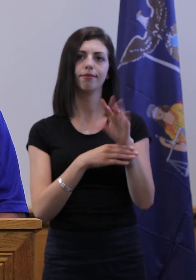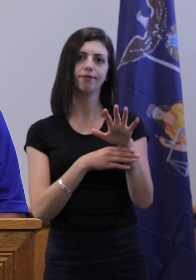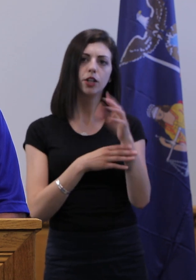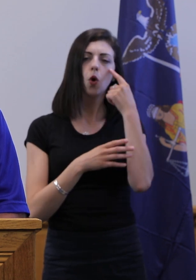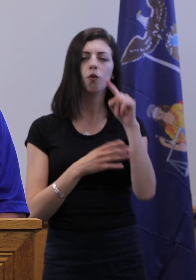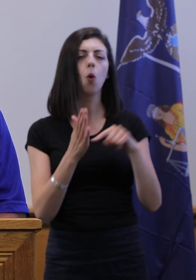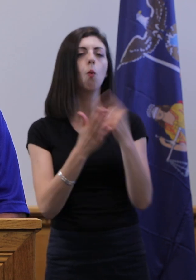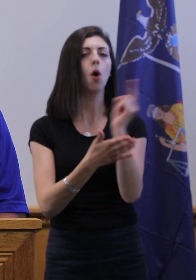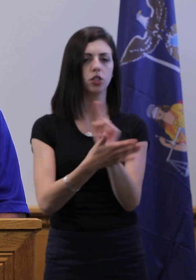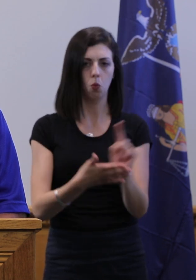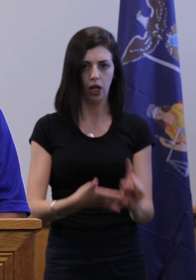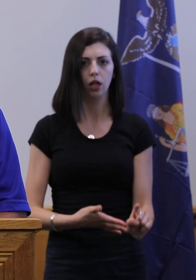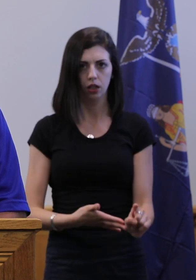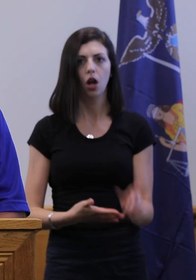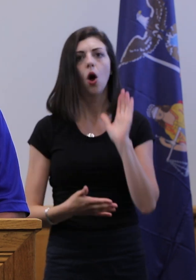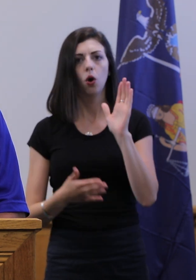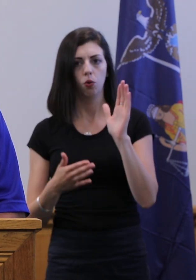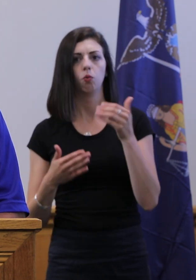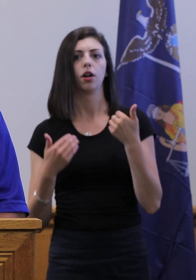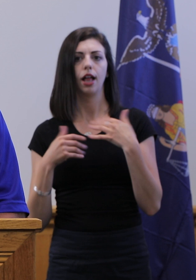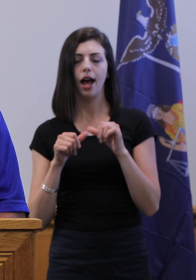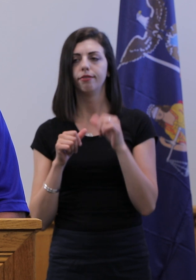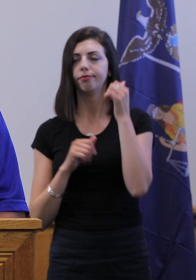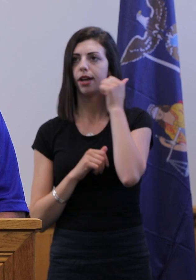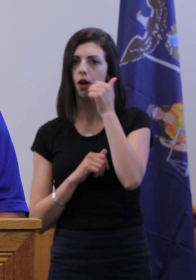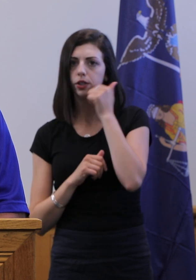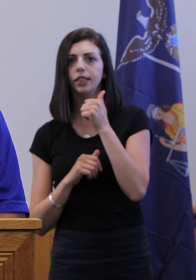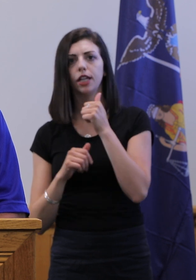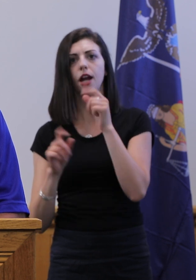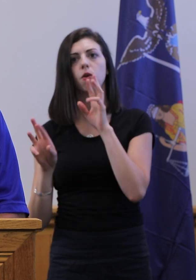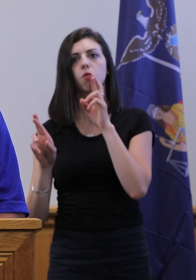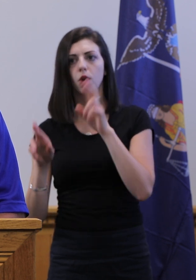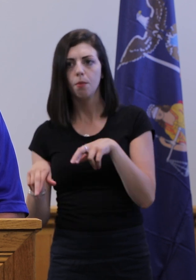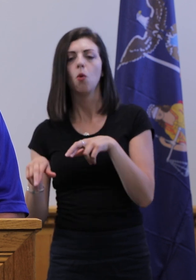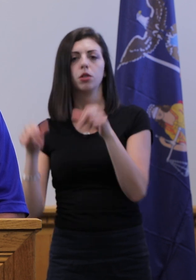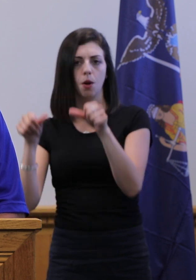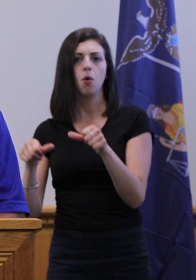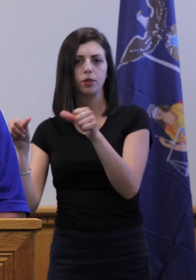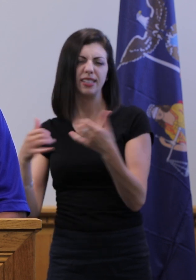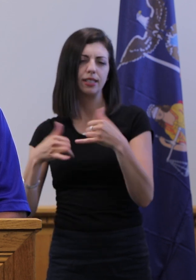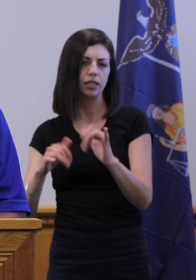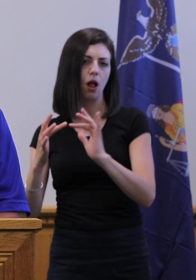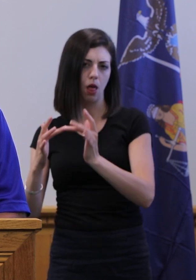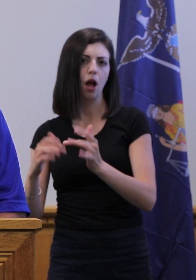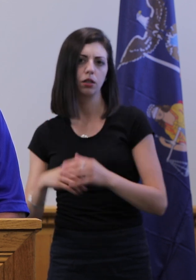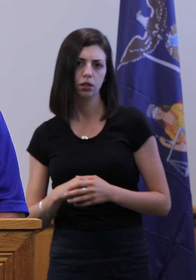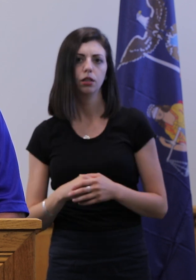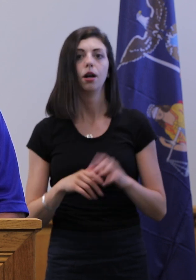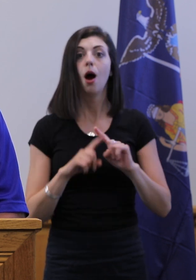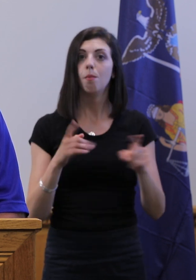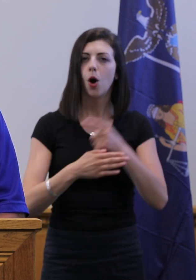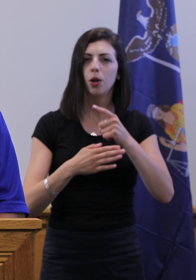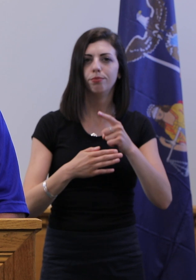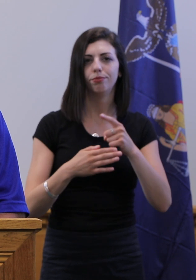daily report will be issued tomorrow and will resume Monday. There will be no report Saturday or Sunday. Enjoy the 4th